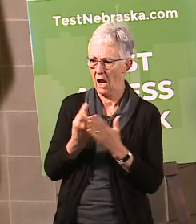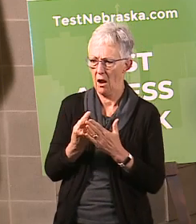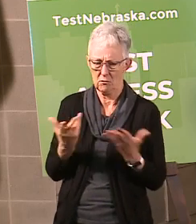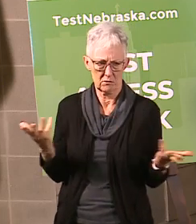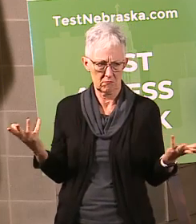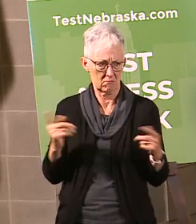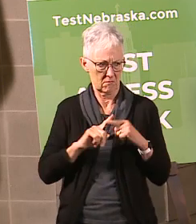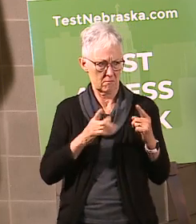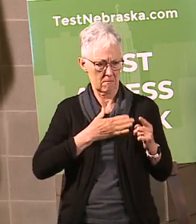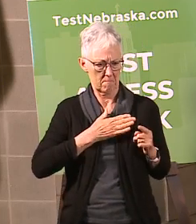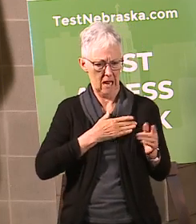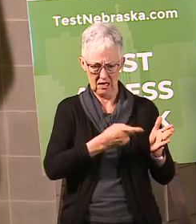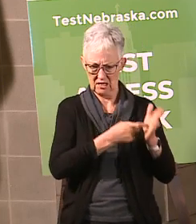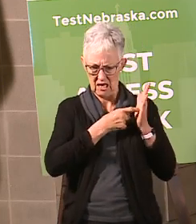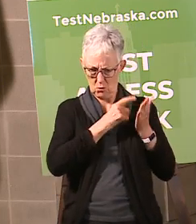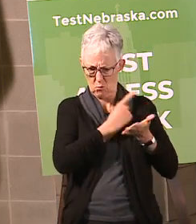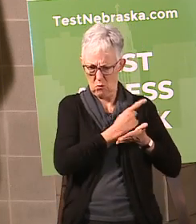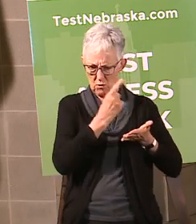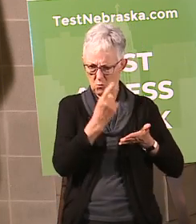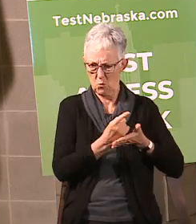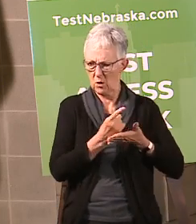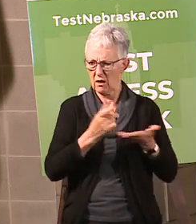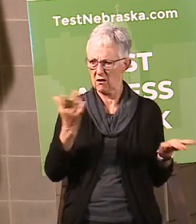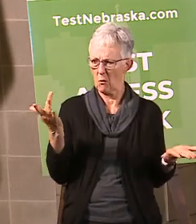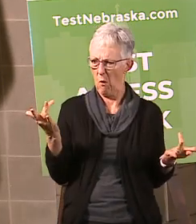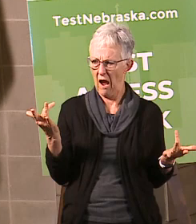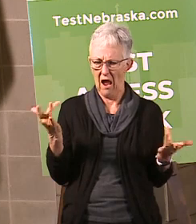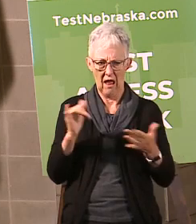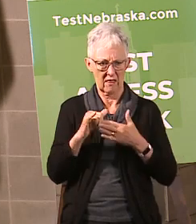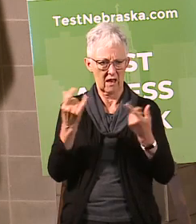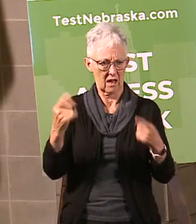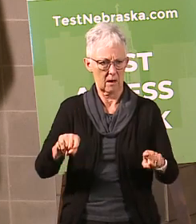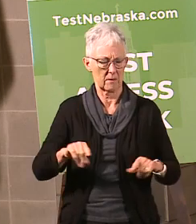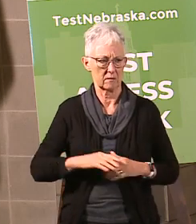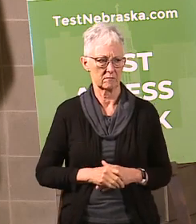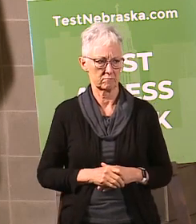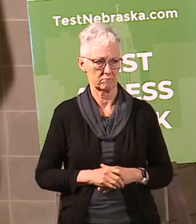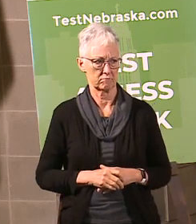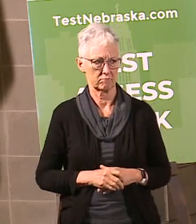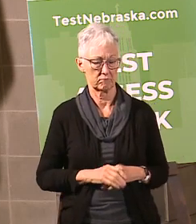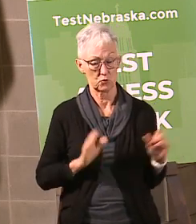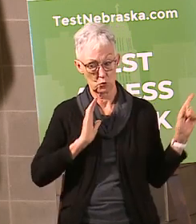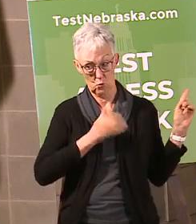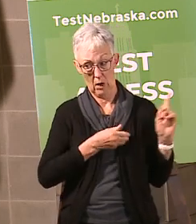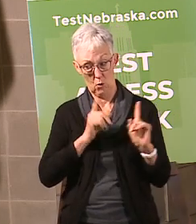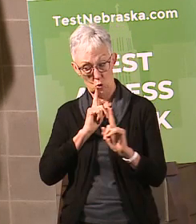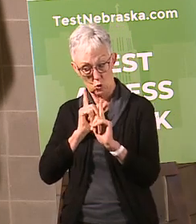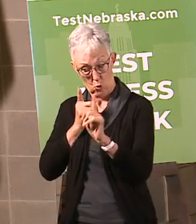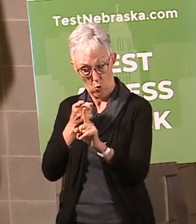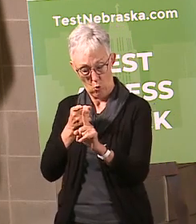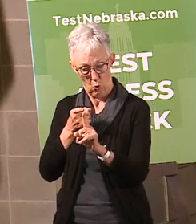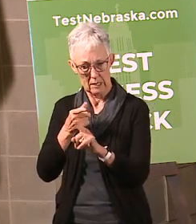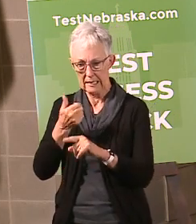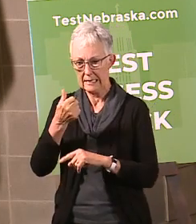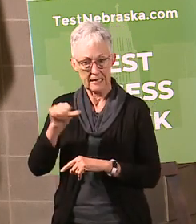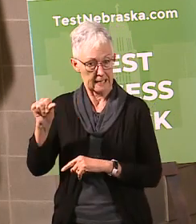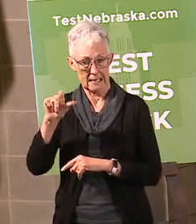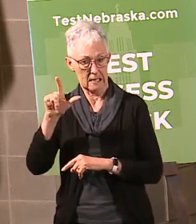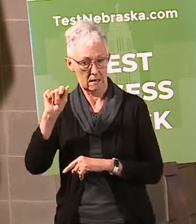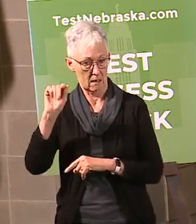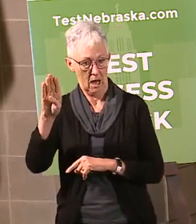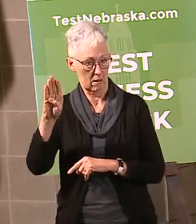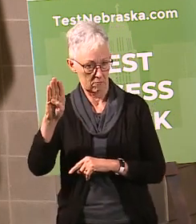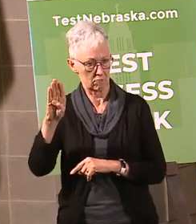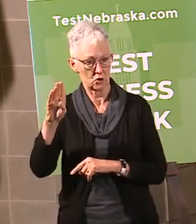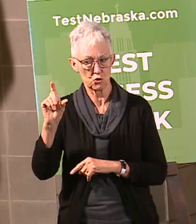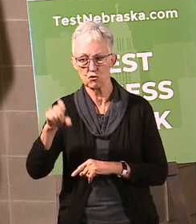that play a role in how long it is taking? So again, our goal for the public health lab is to be able to get those response back, or any of our